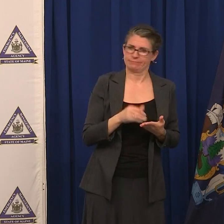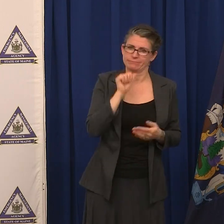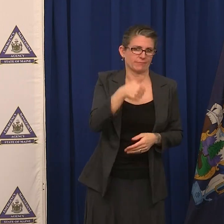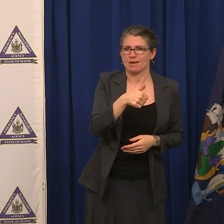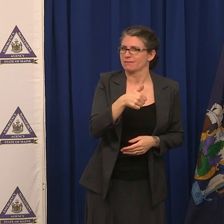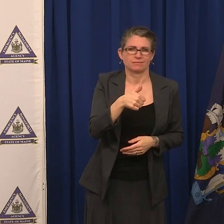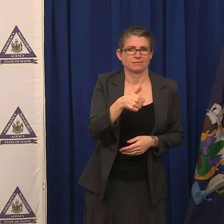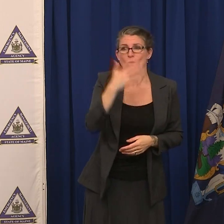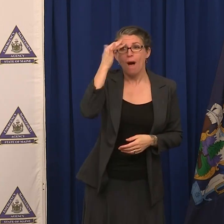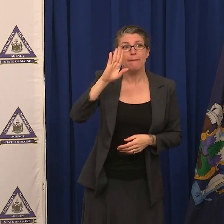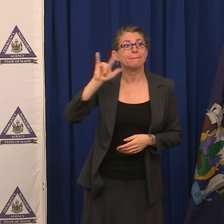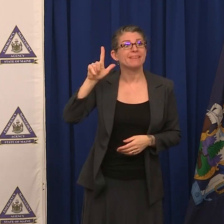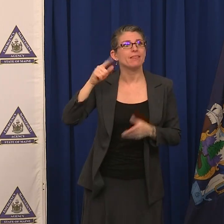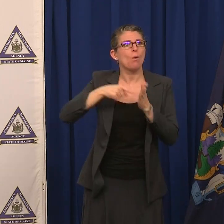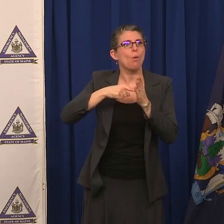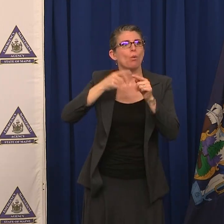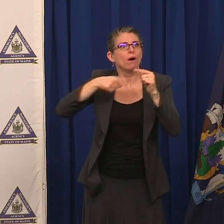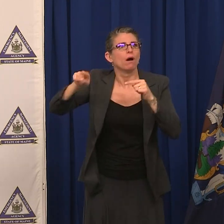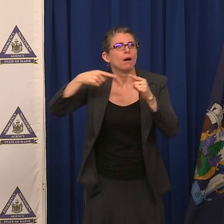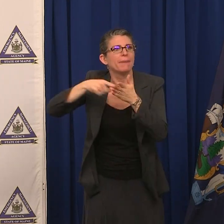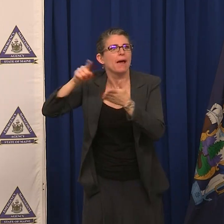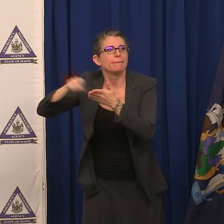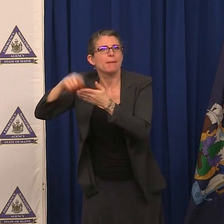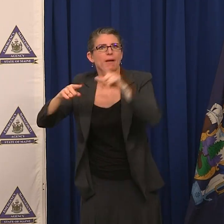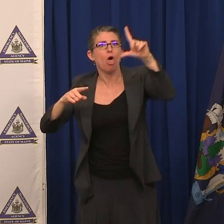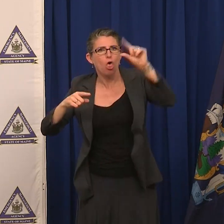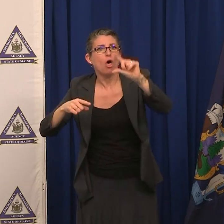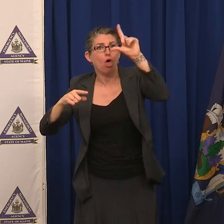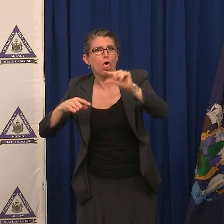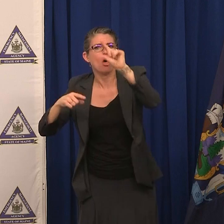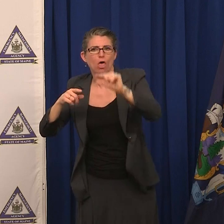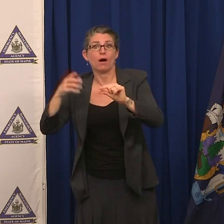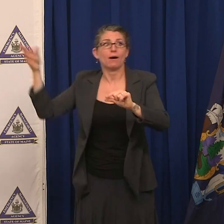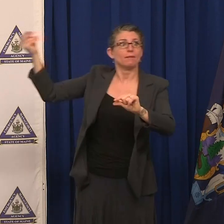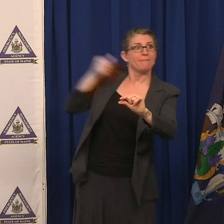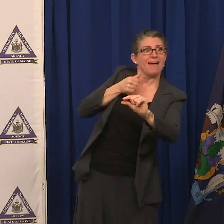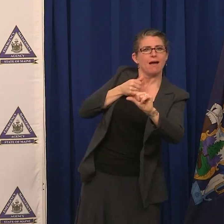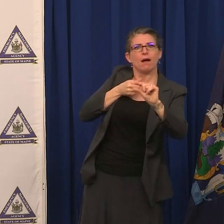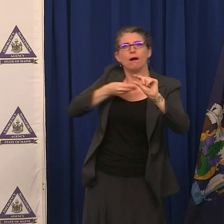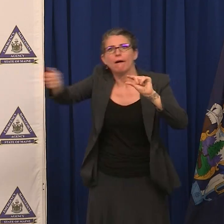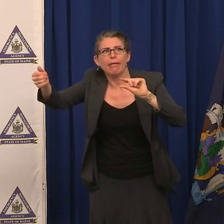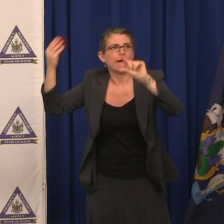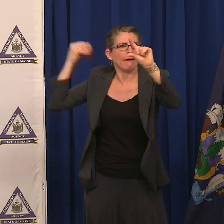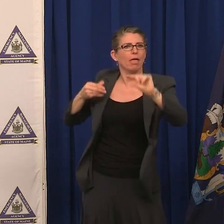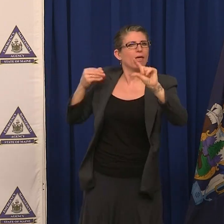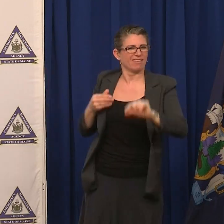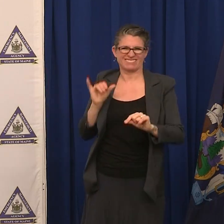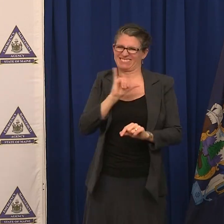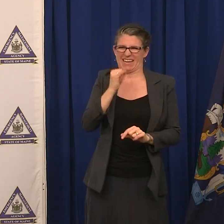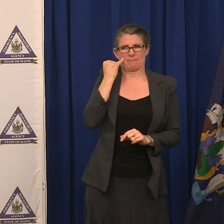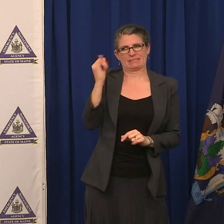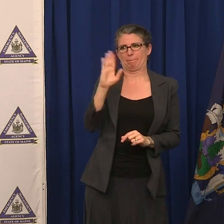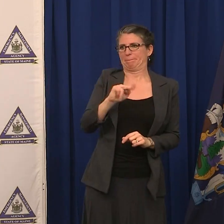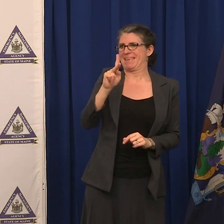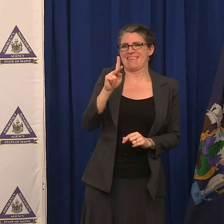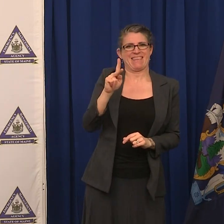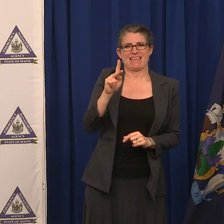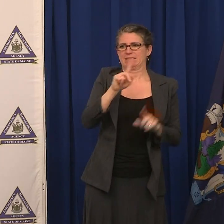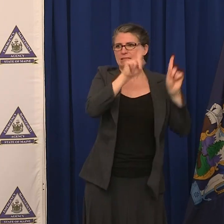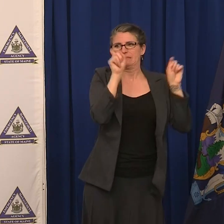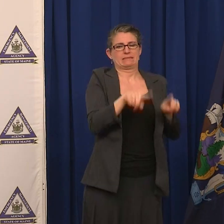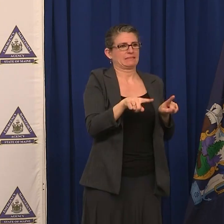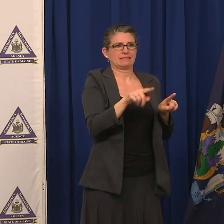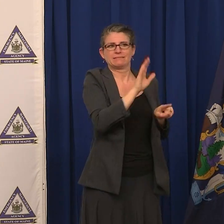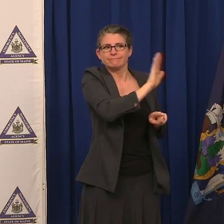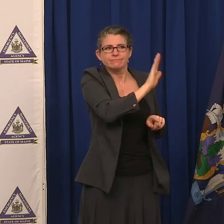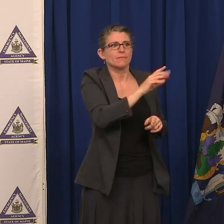urging people and what steps we should be making. Steve, I know you've got a follow-up, but let me know if that's not responsive to your question. No, I think it